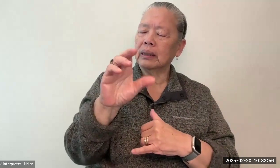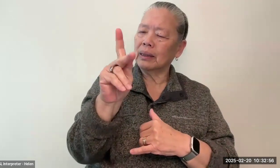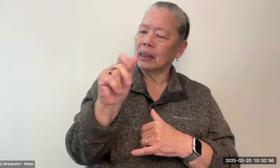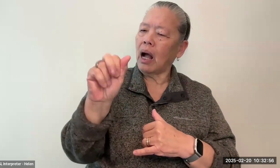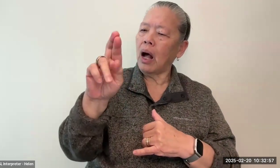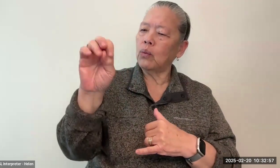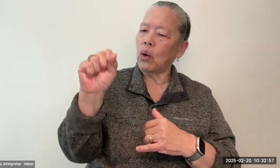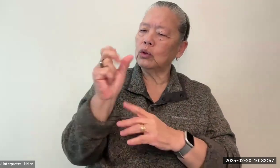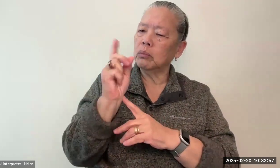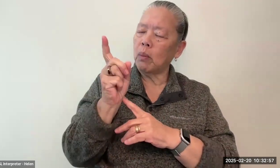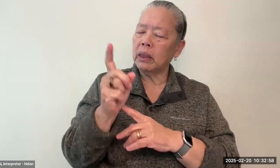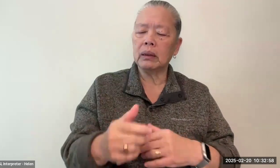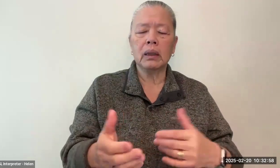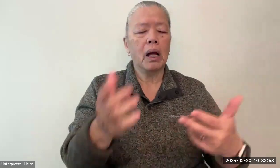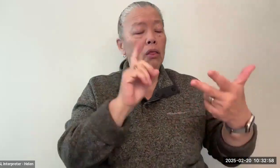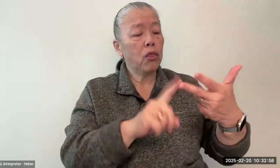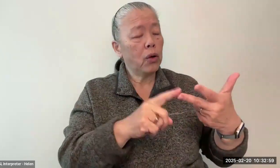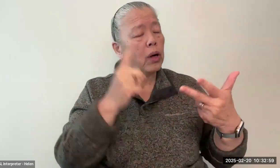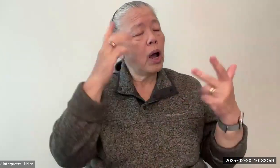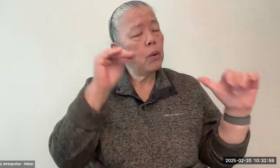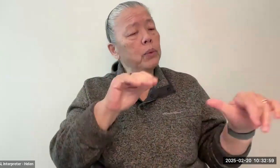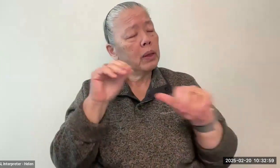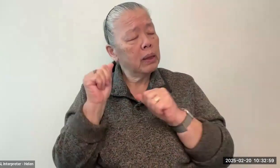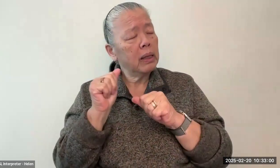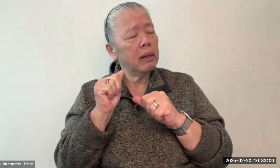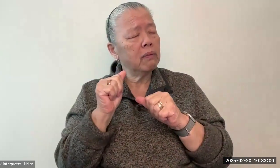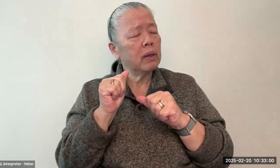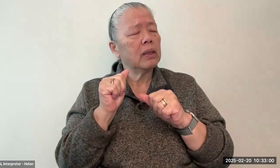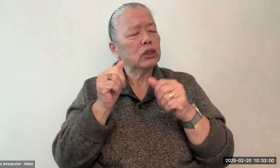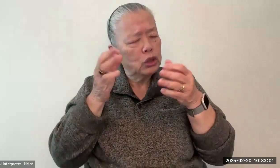away determined not just to support the worldwide